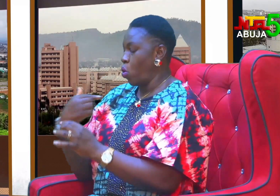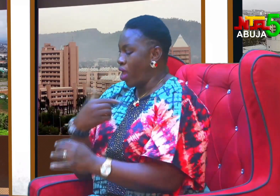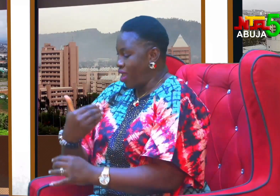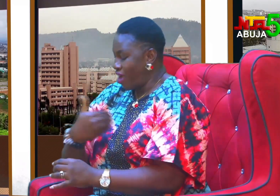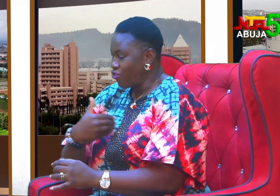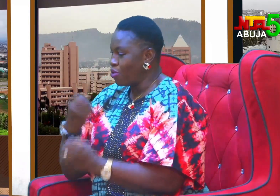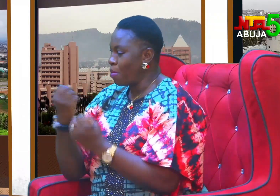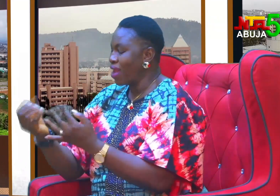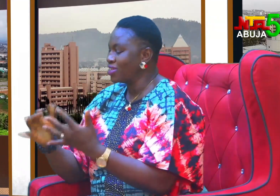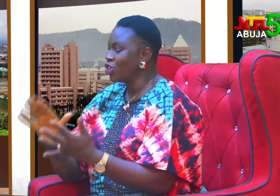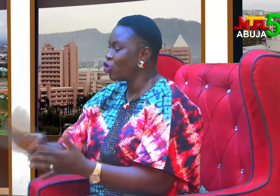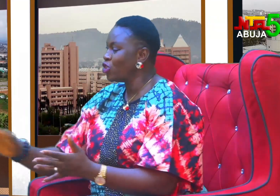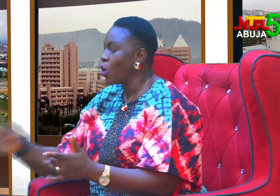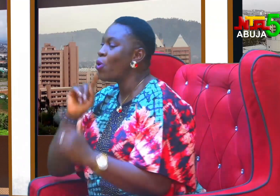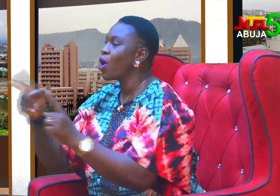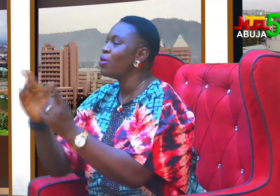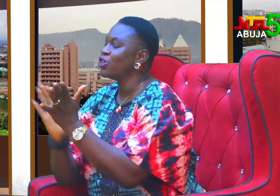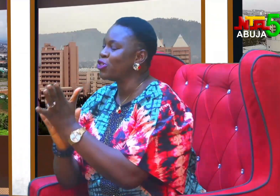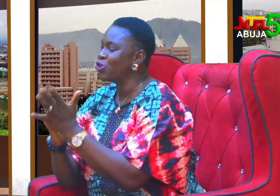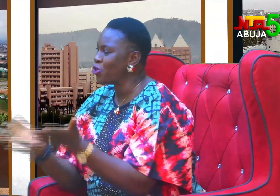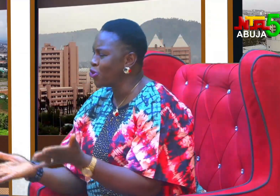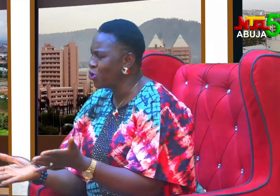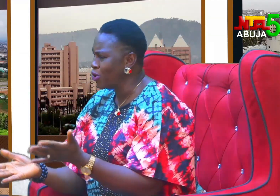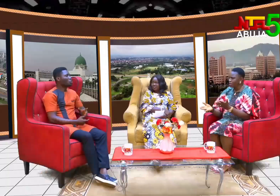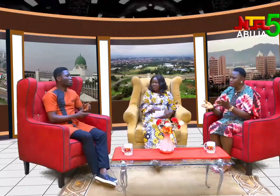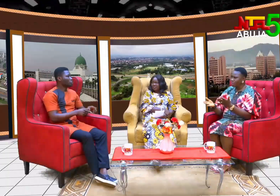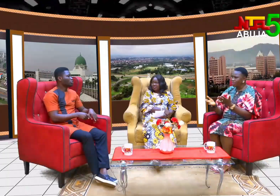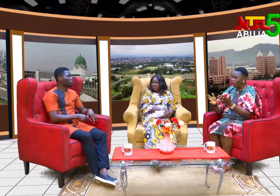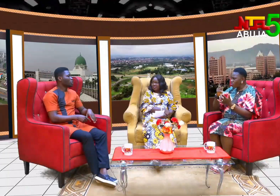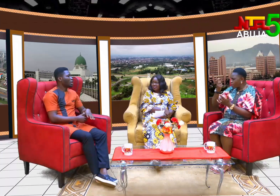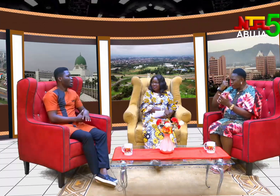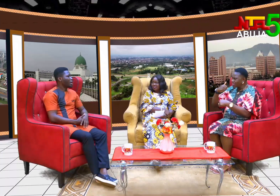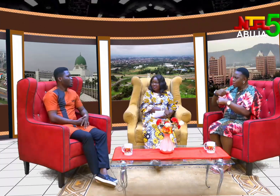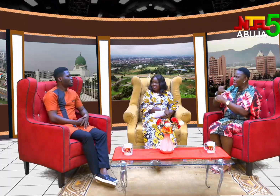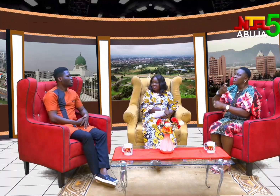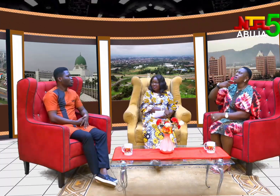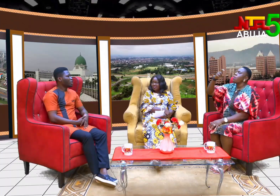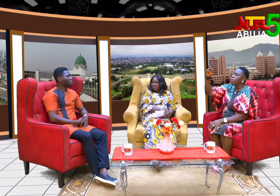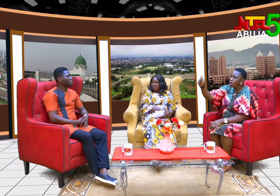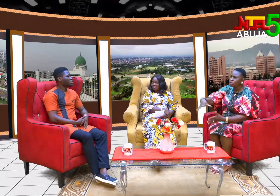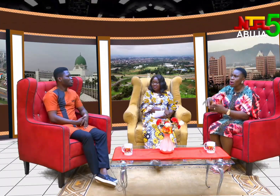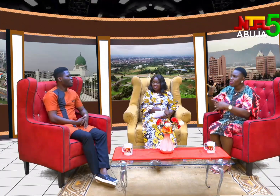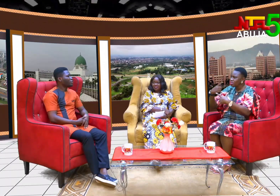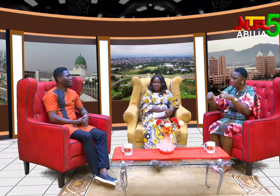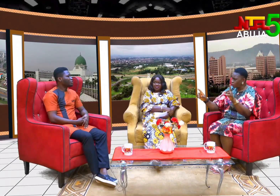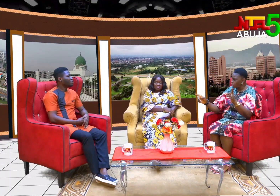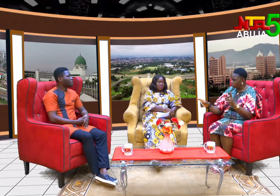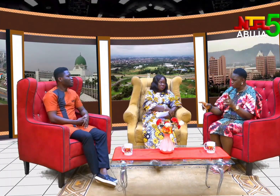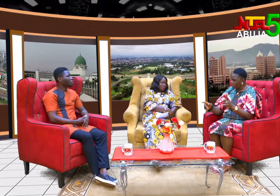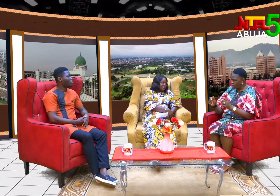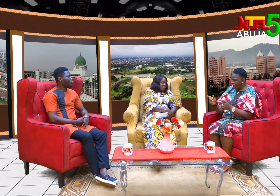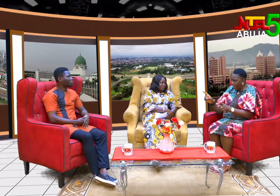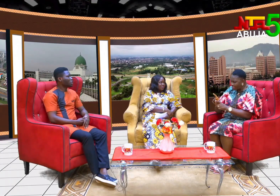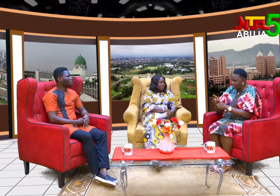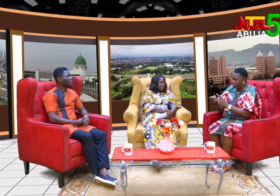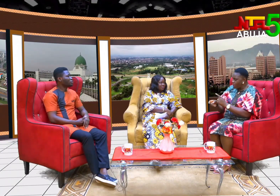myself, I have many children who go to school, and when government has to make it compulsory that they have to